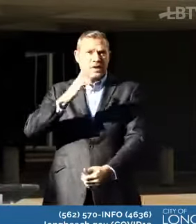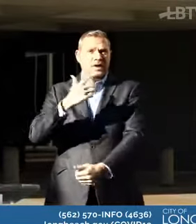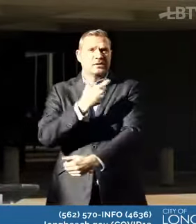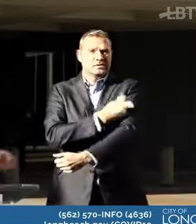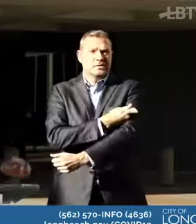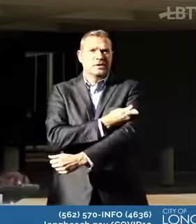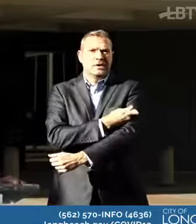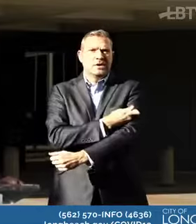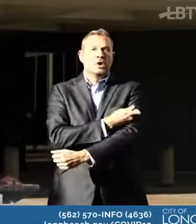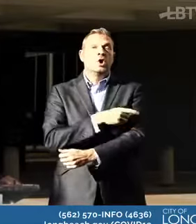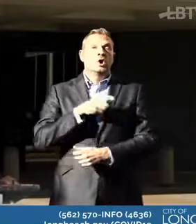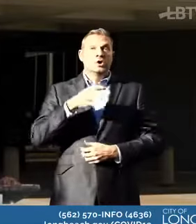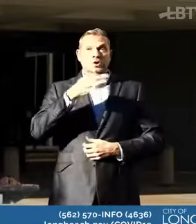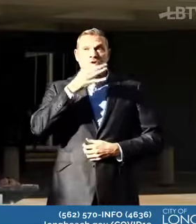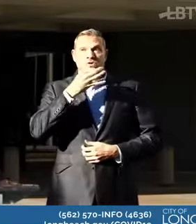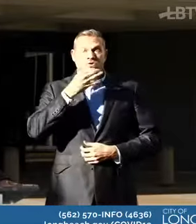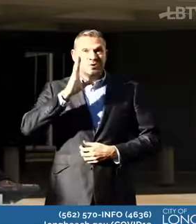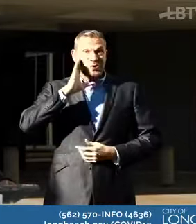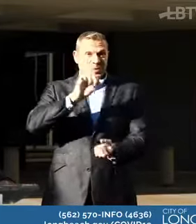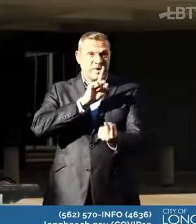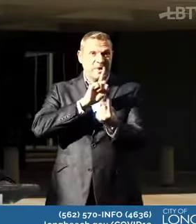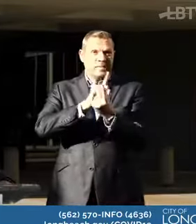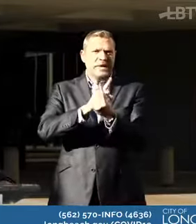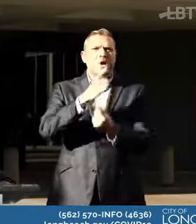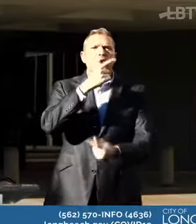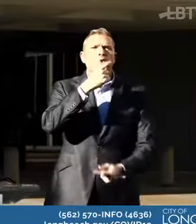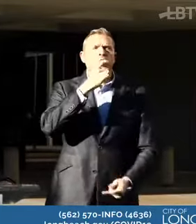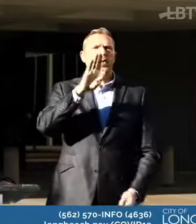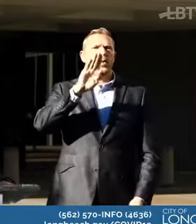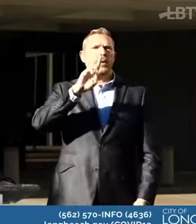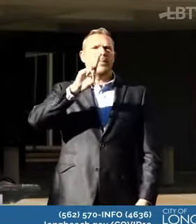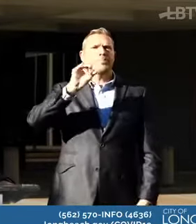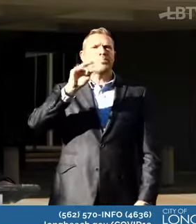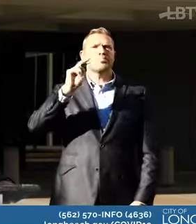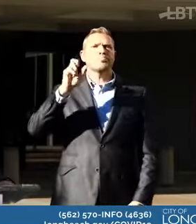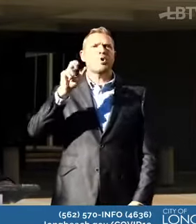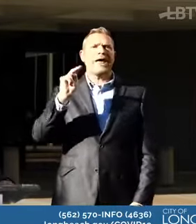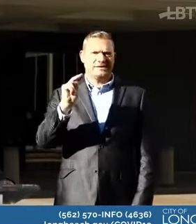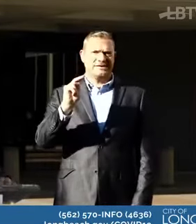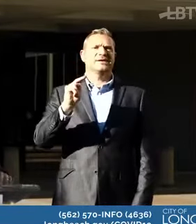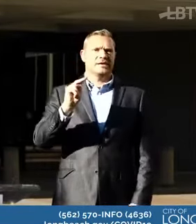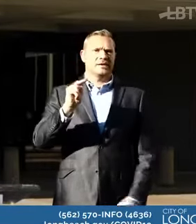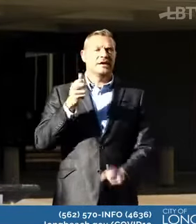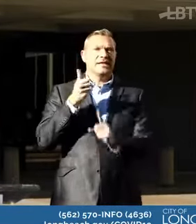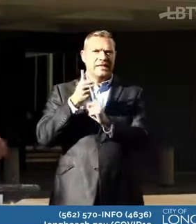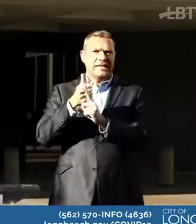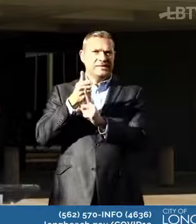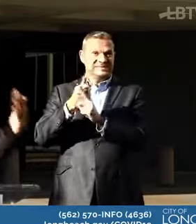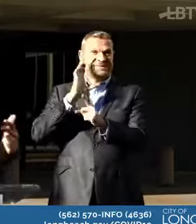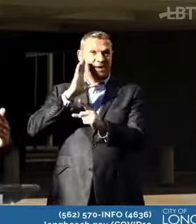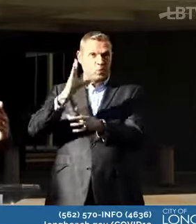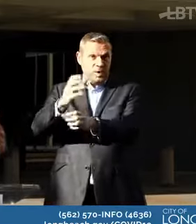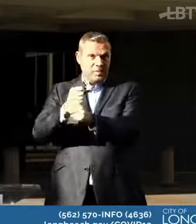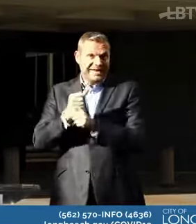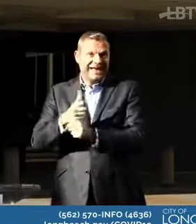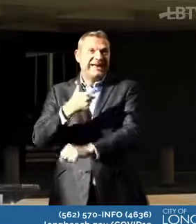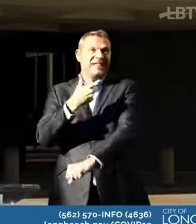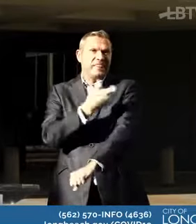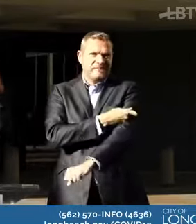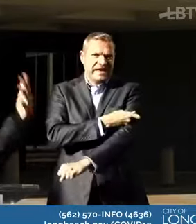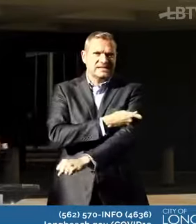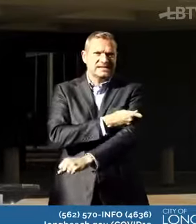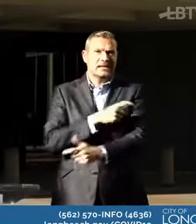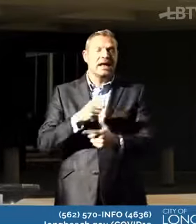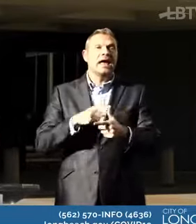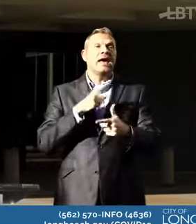to meet Brandon. Now, Brandon, of course, is going to be receiving this vaccine, and soon after Brandon, there is going to be a